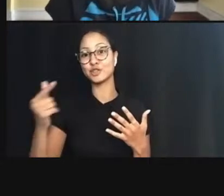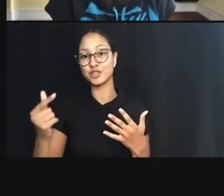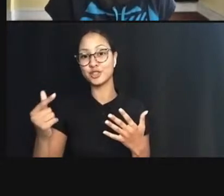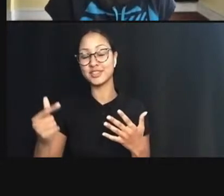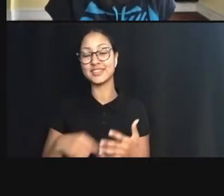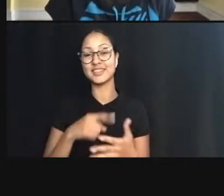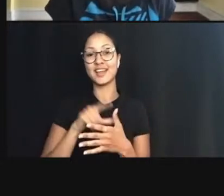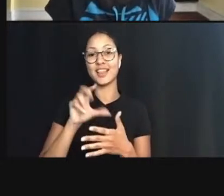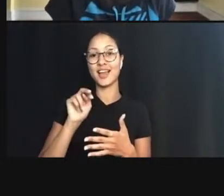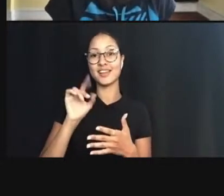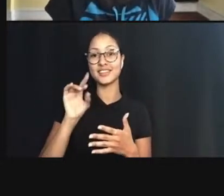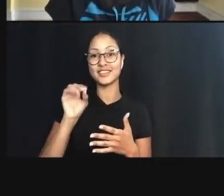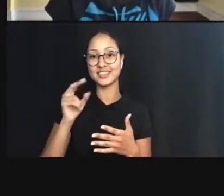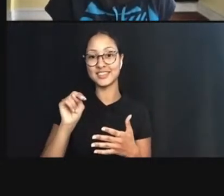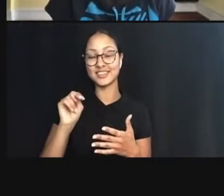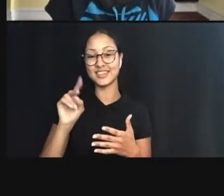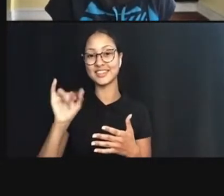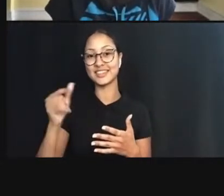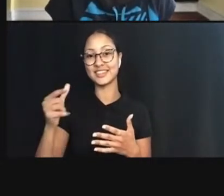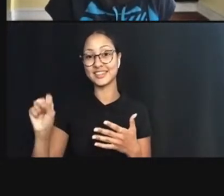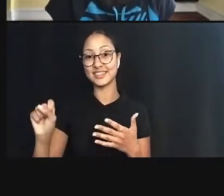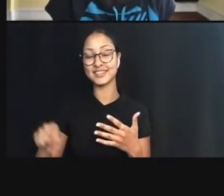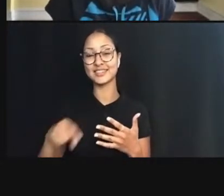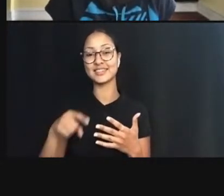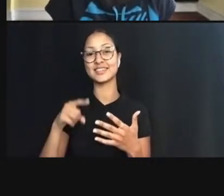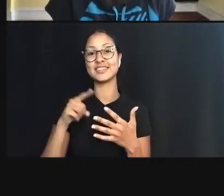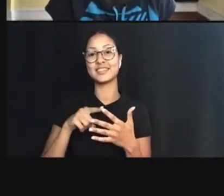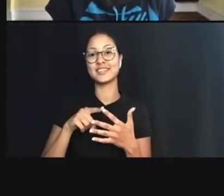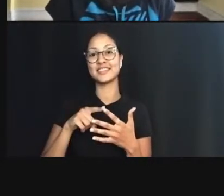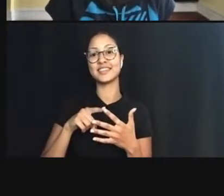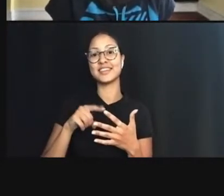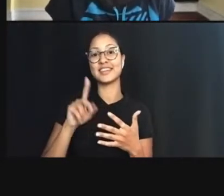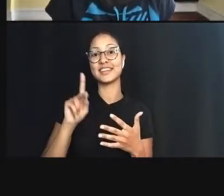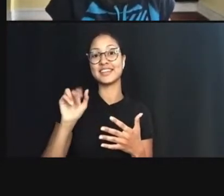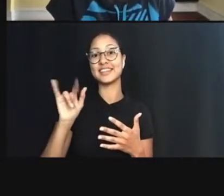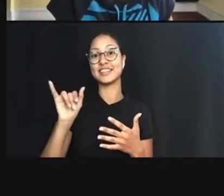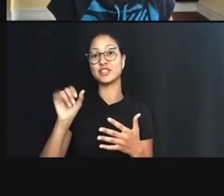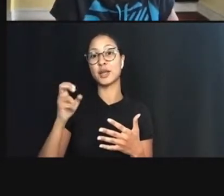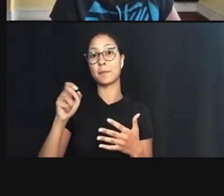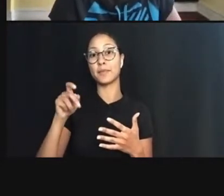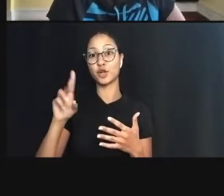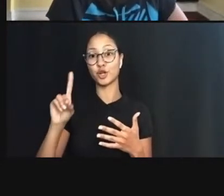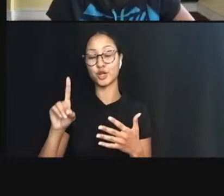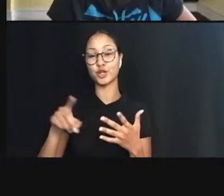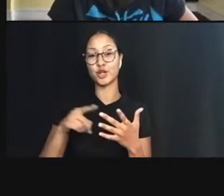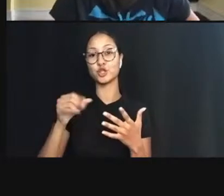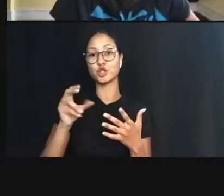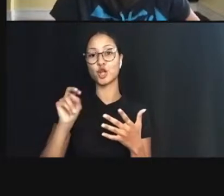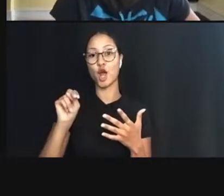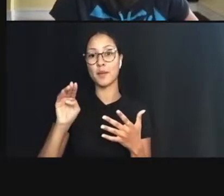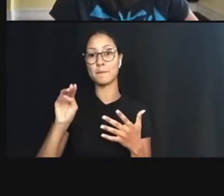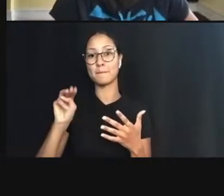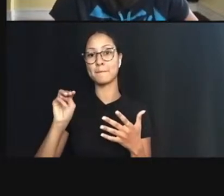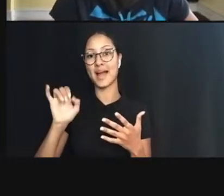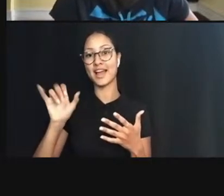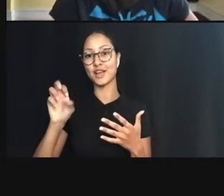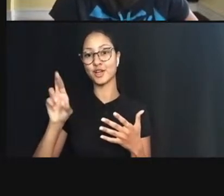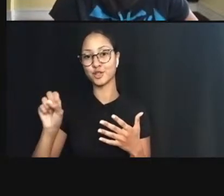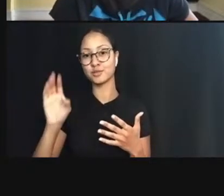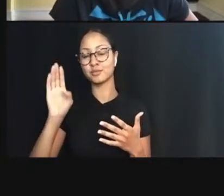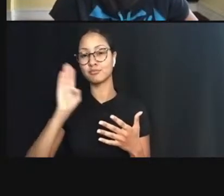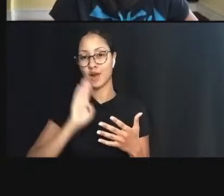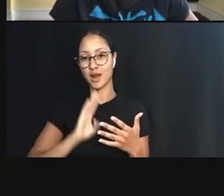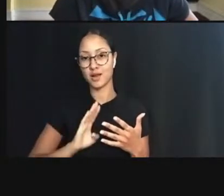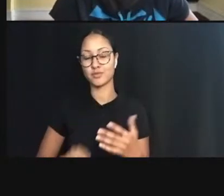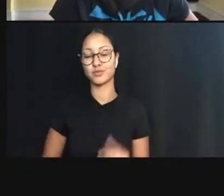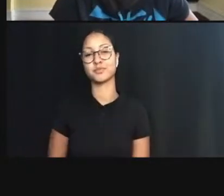Mickey Shepherd and Joan Myers Brown. So keep a lookout for the schedule, dates on our social media, and